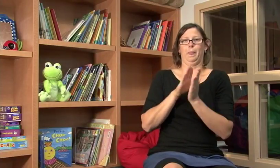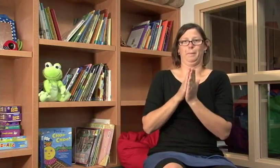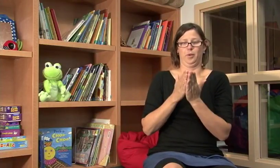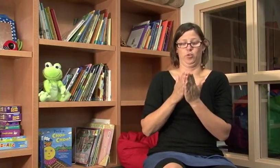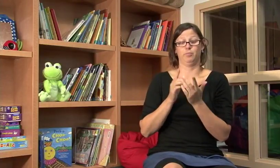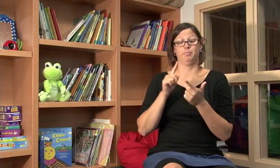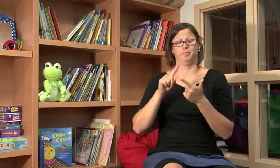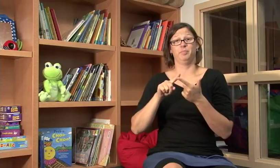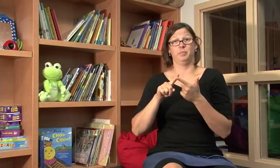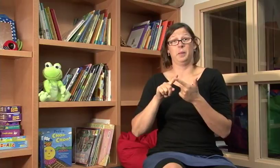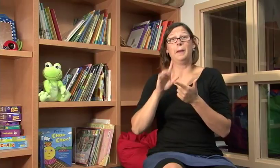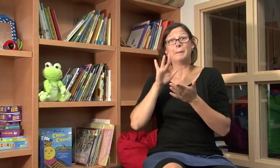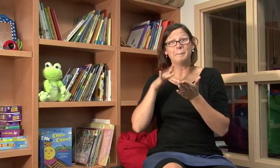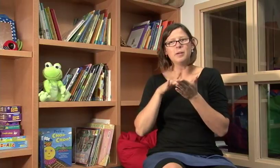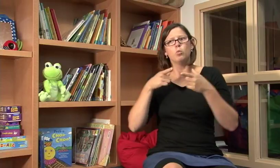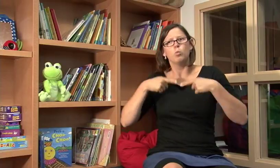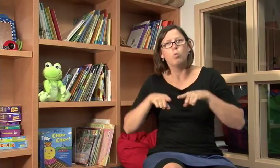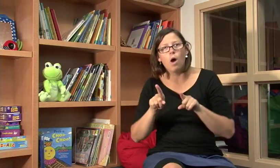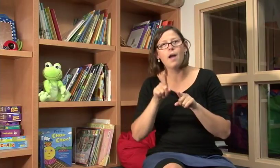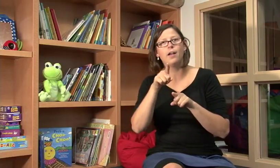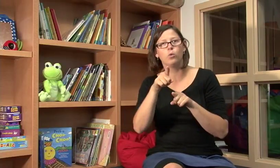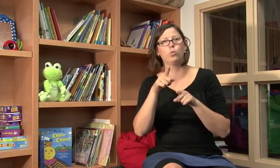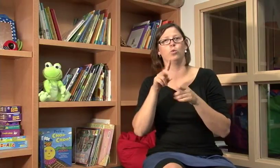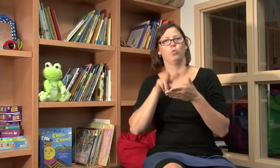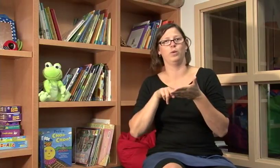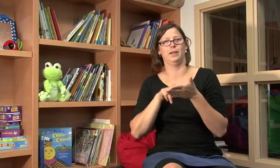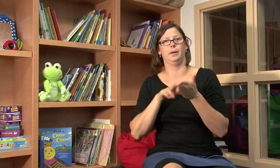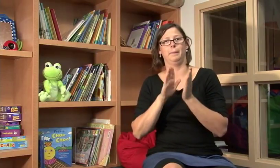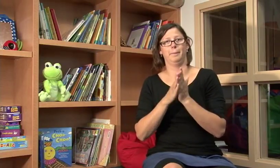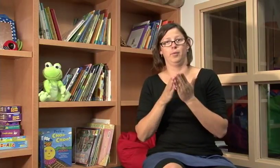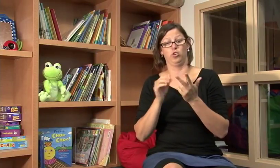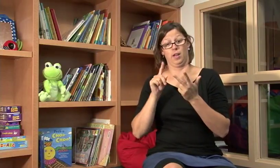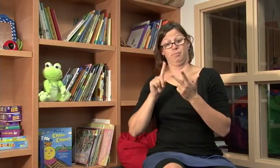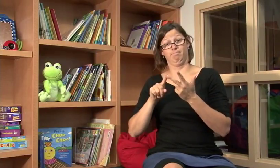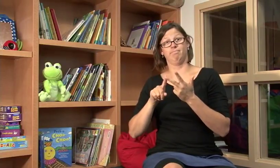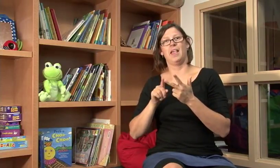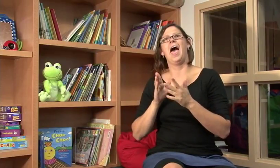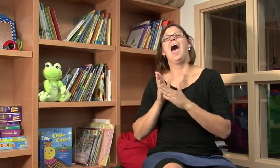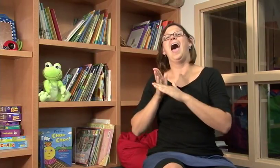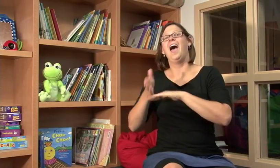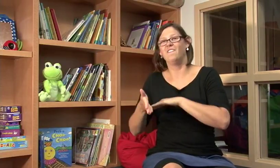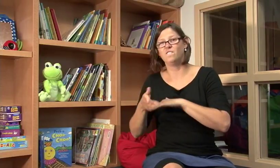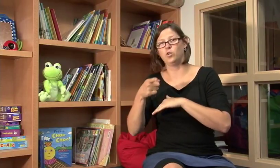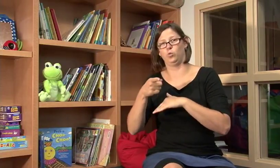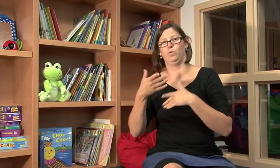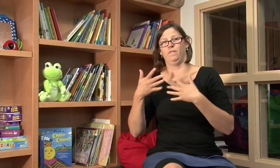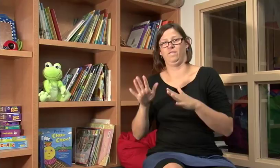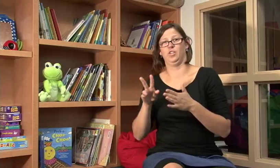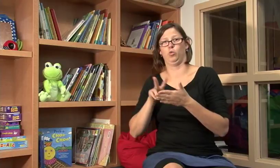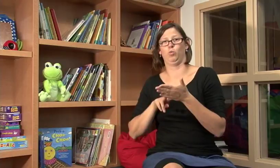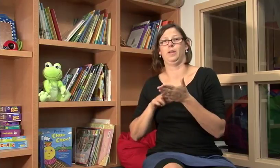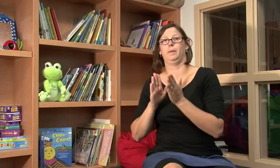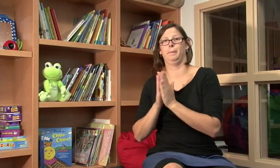you actually read the book and during the story in the middle of the book and then after you've completed the book.